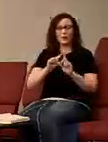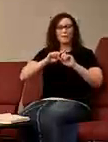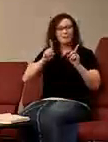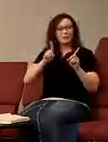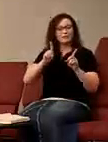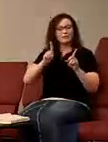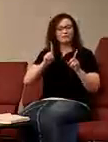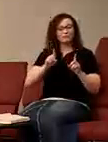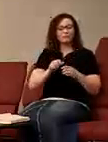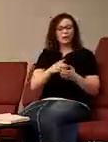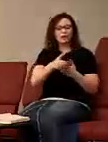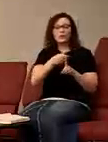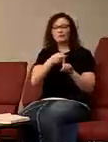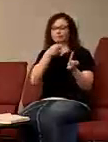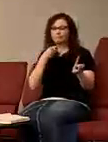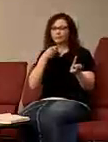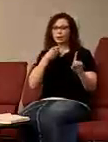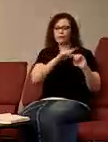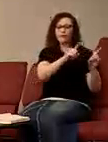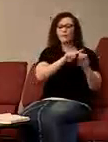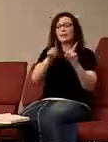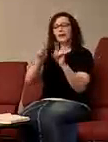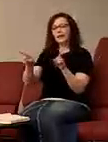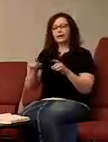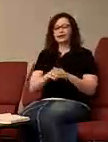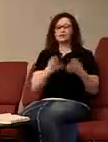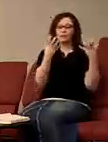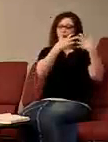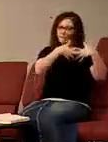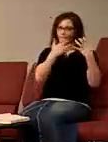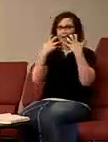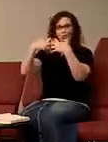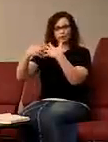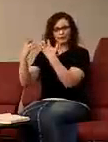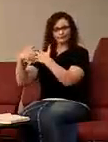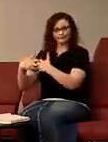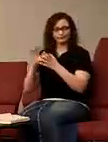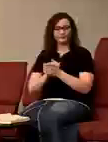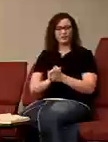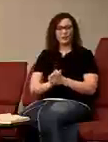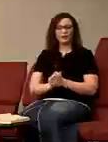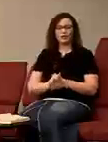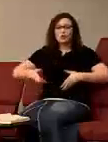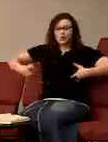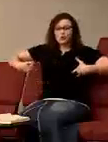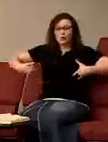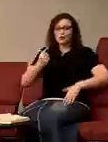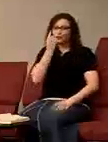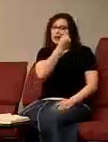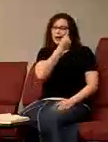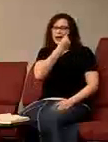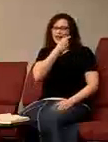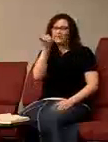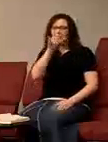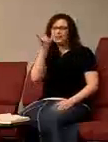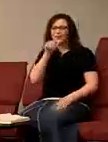different factories. It's kind of the same thing with all the other stuff. We look at monkeys, they got eyes and stuff in the same places, and